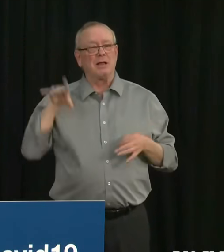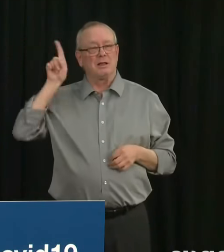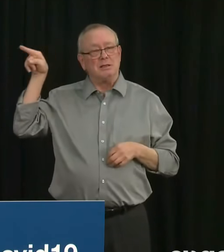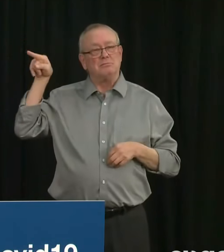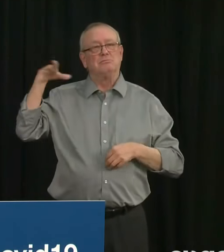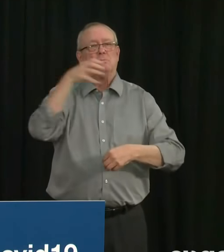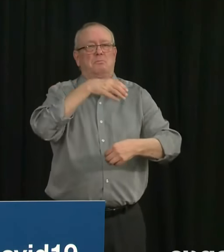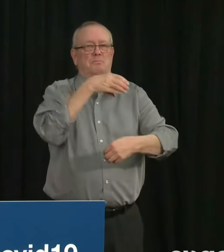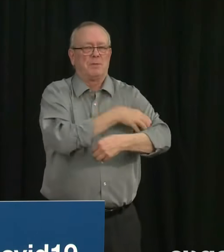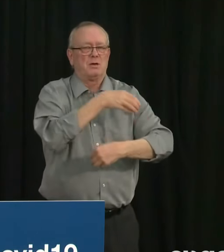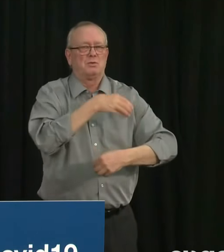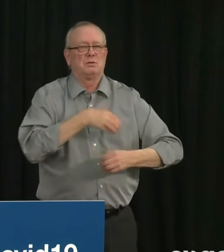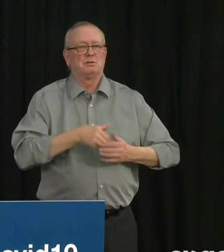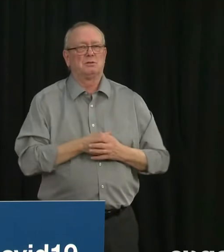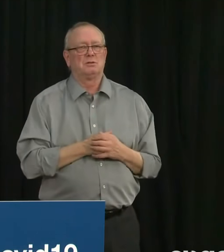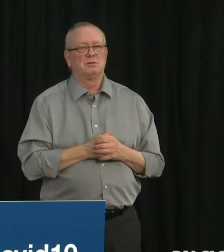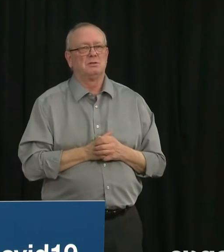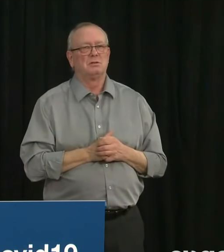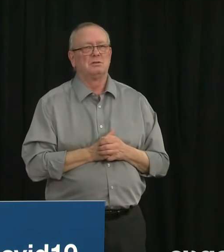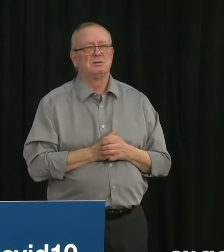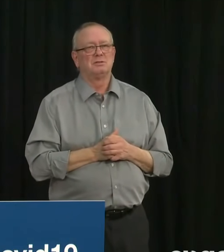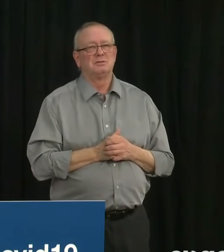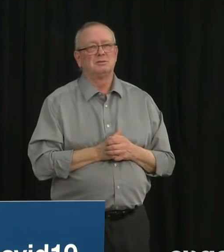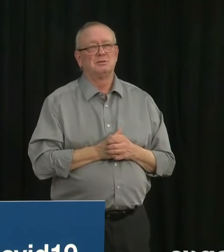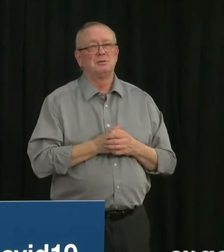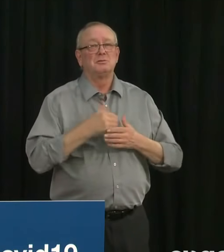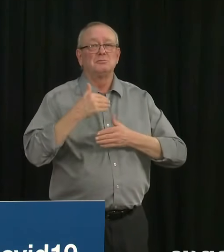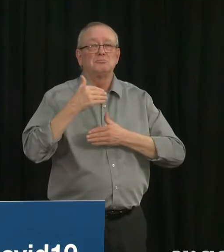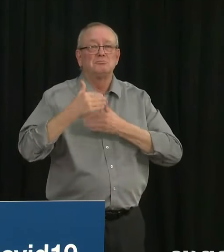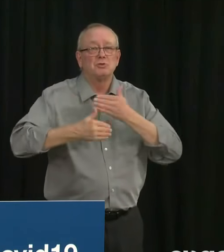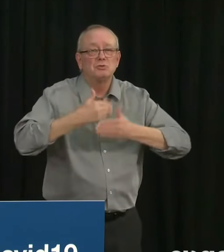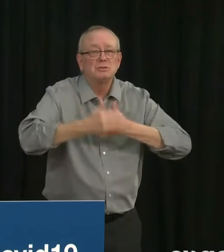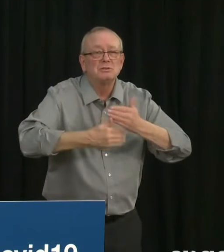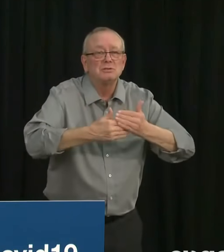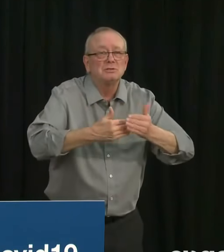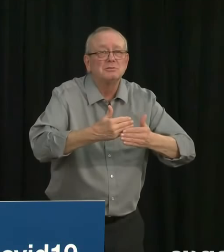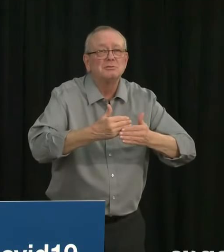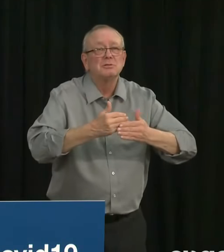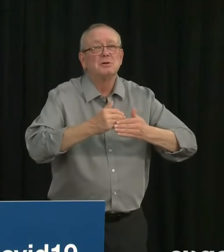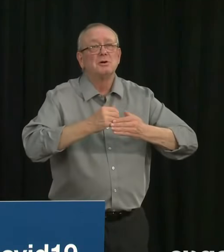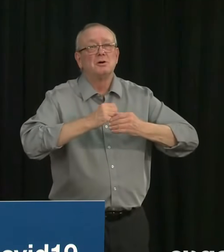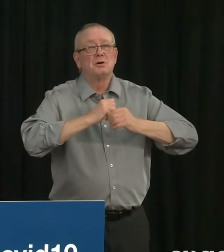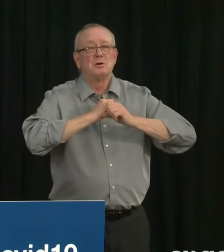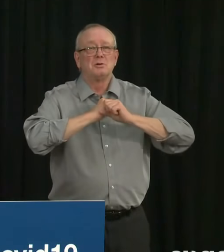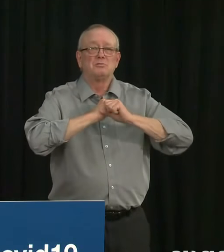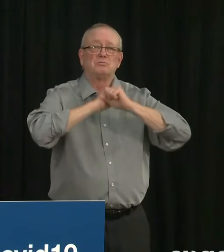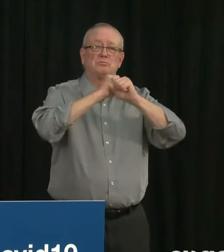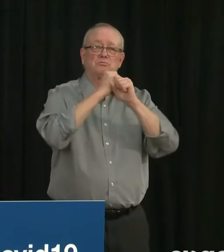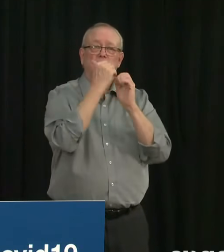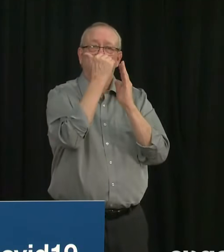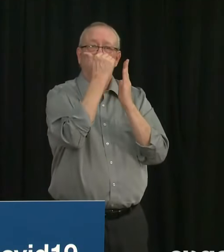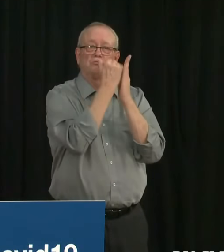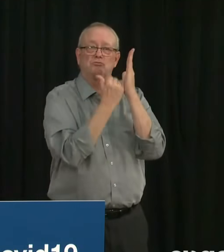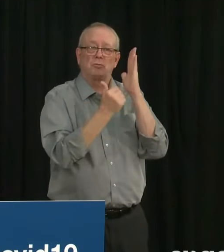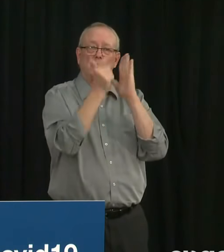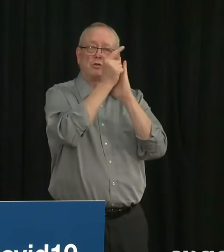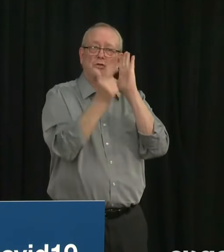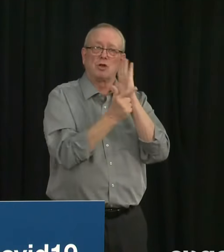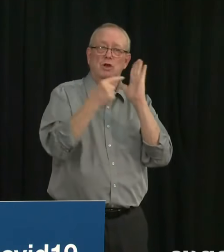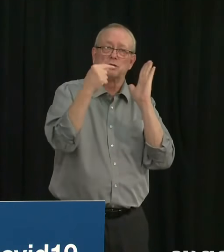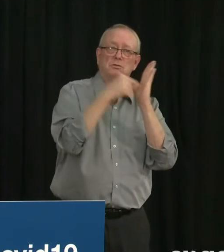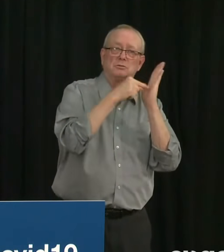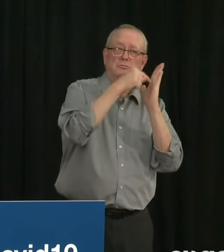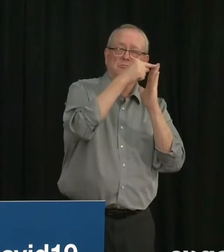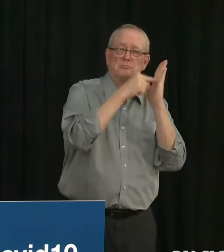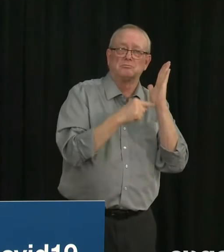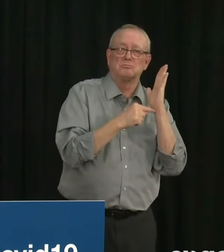forward is protected by the legislation that talks about the ability